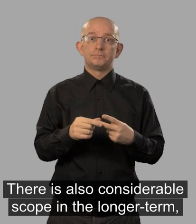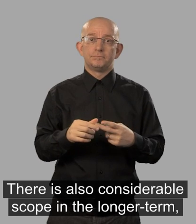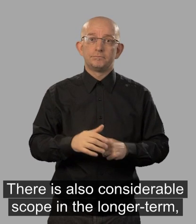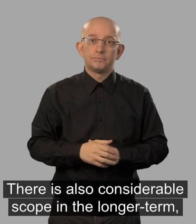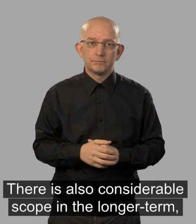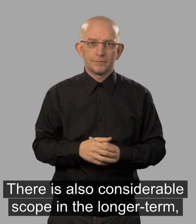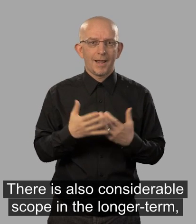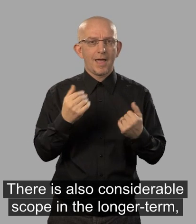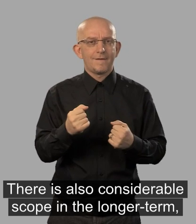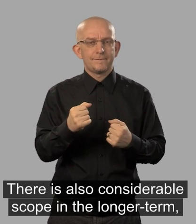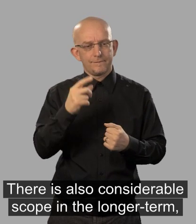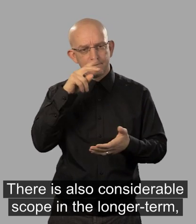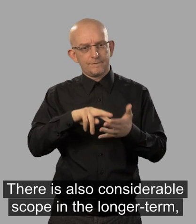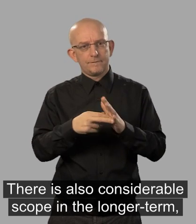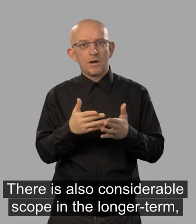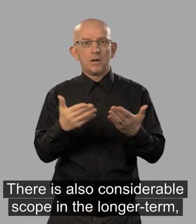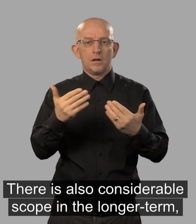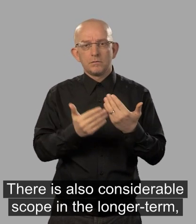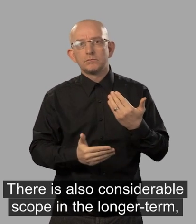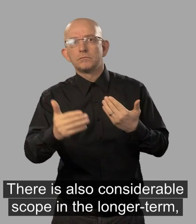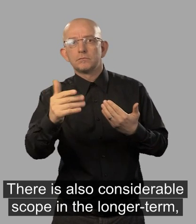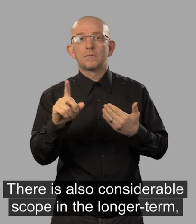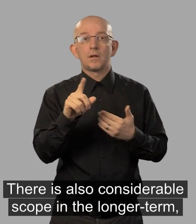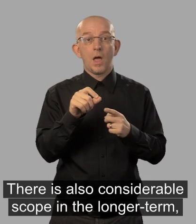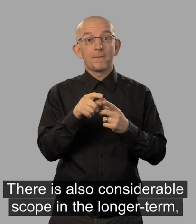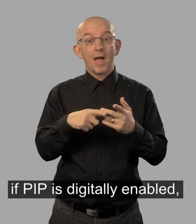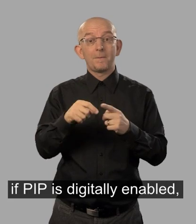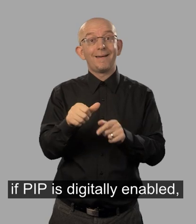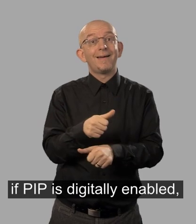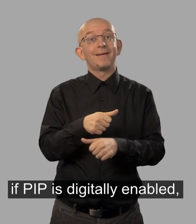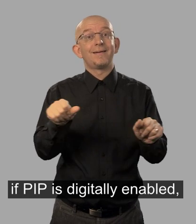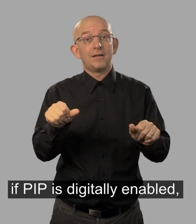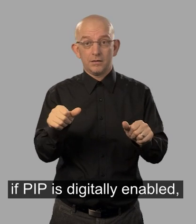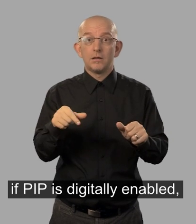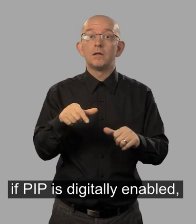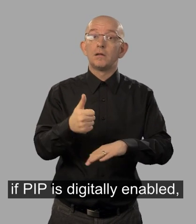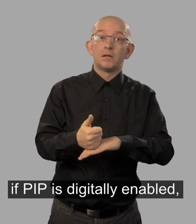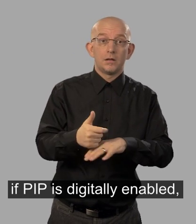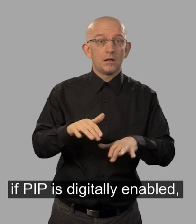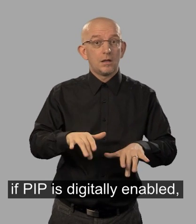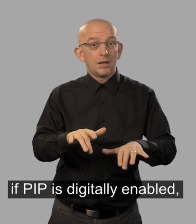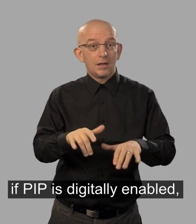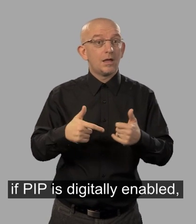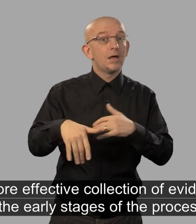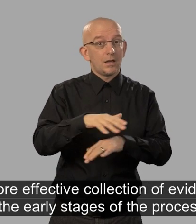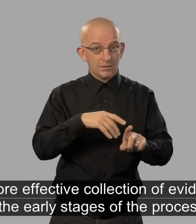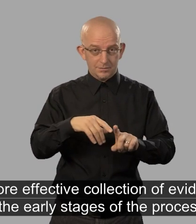There is also considerable scope in the longer term, if PIP is digitally enabled, for